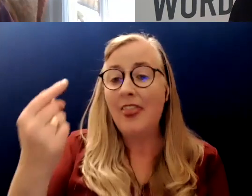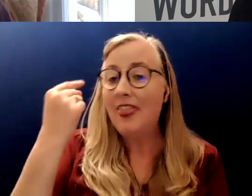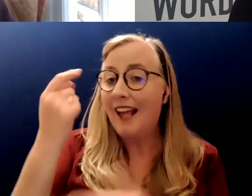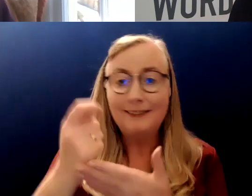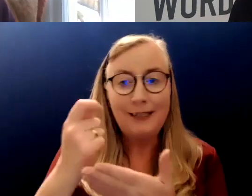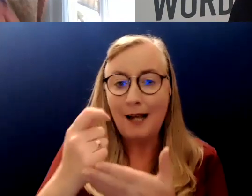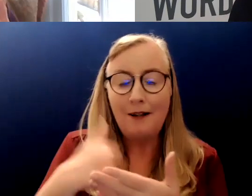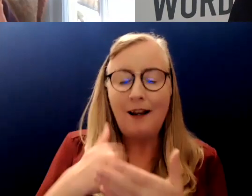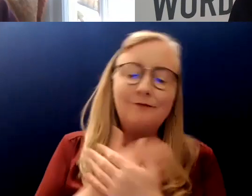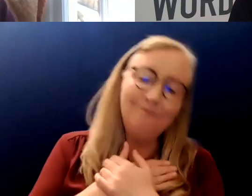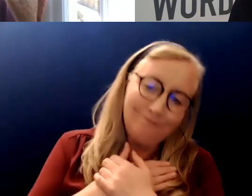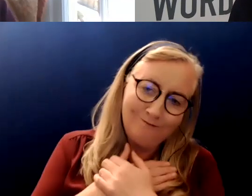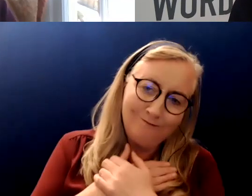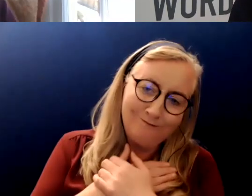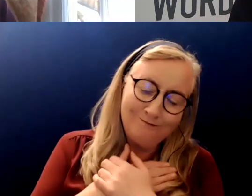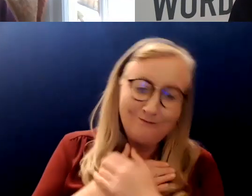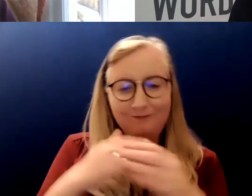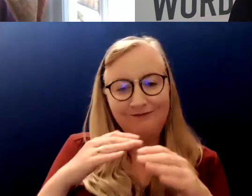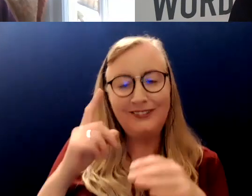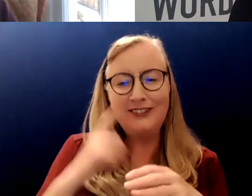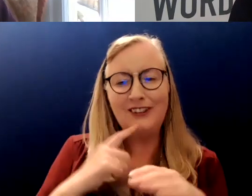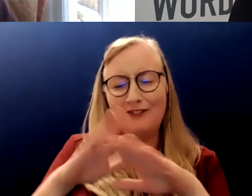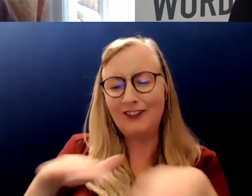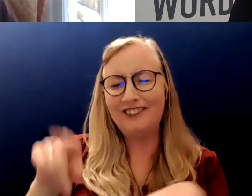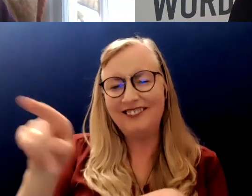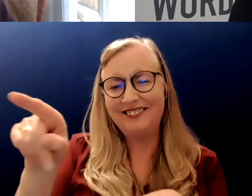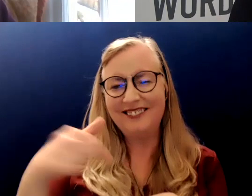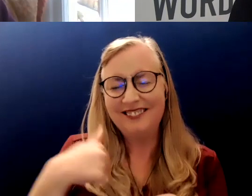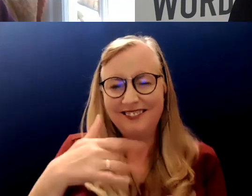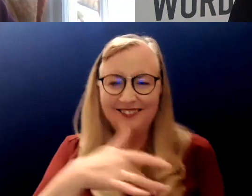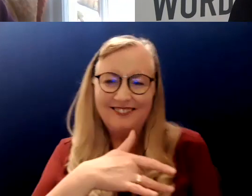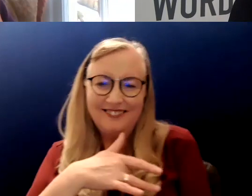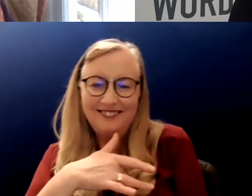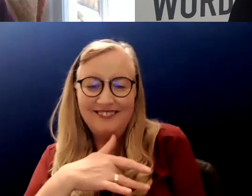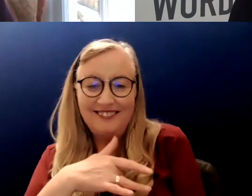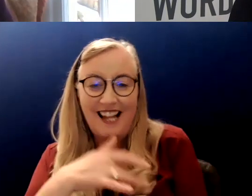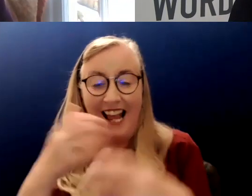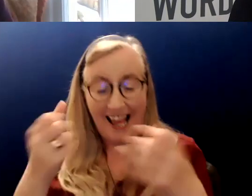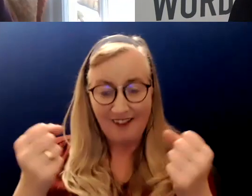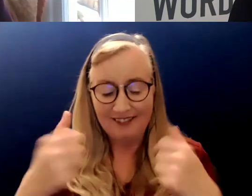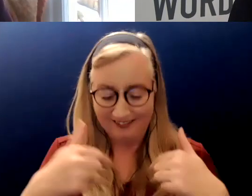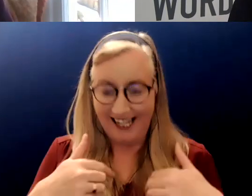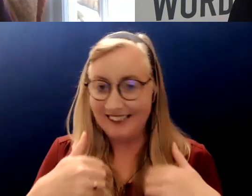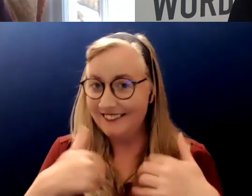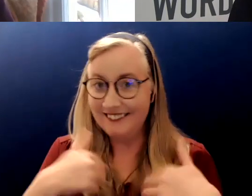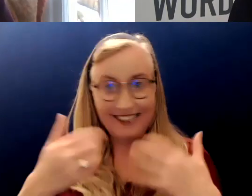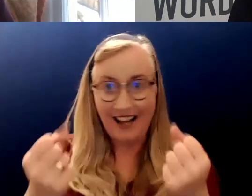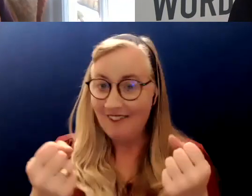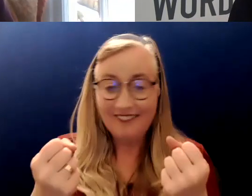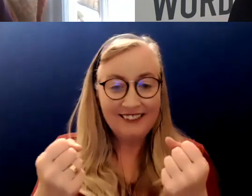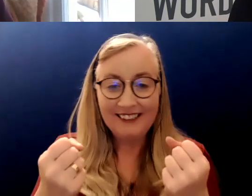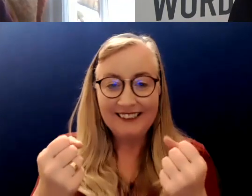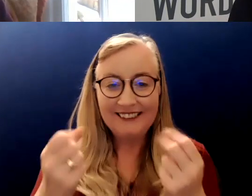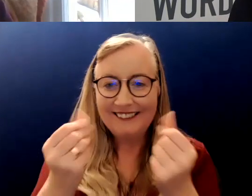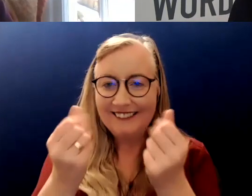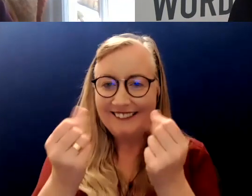those little deaf kids, and I realized it touched something in me that wanted to have also